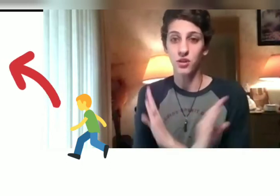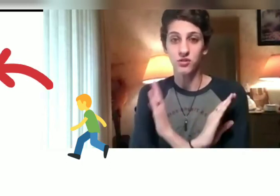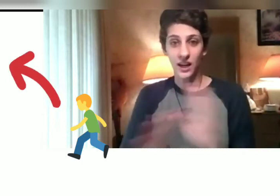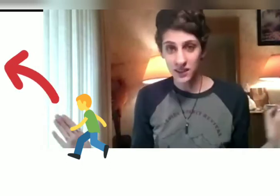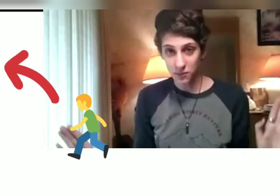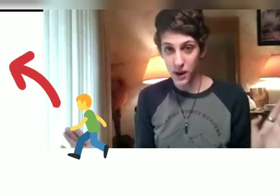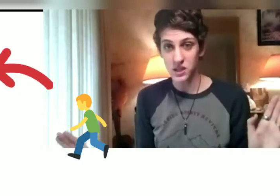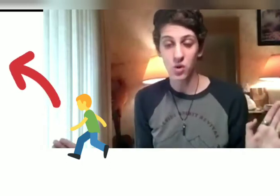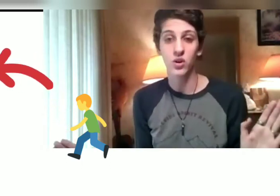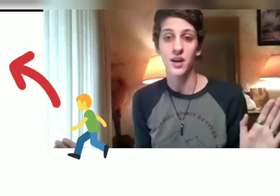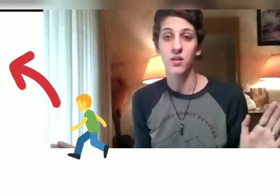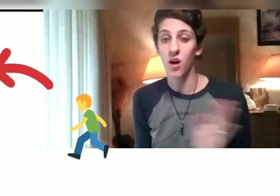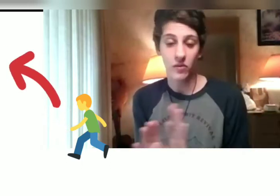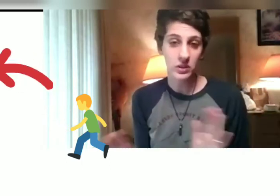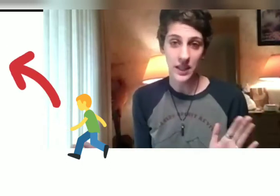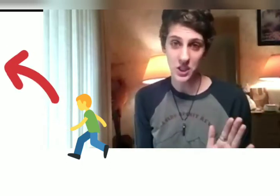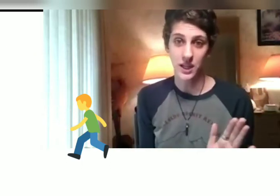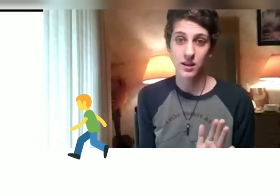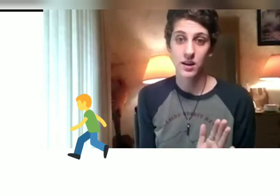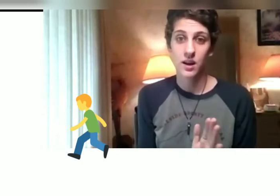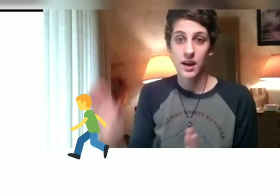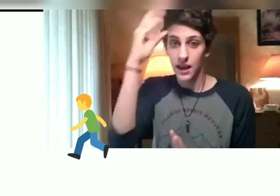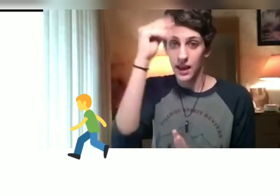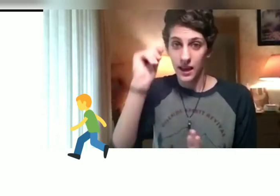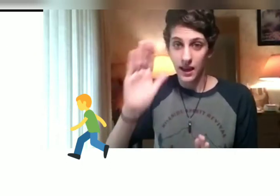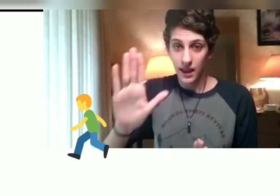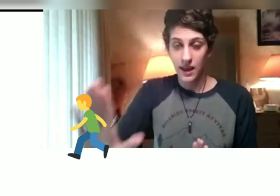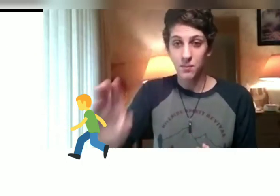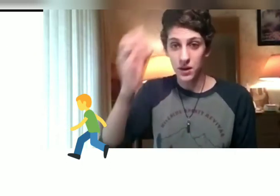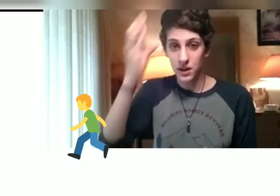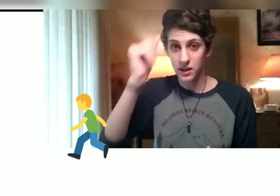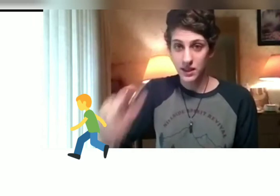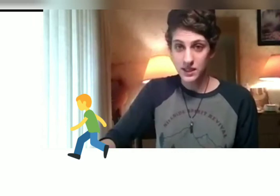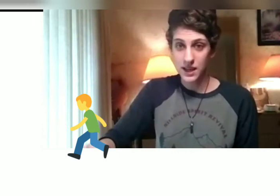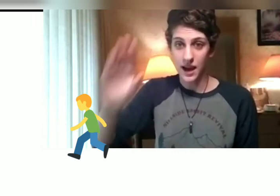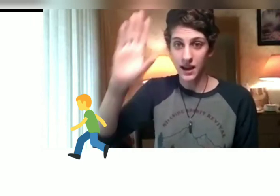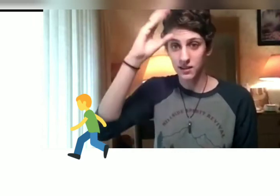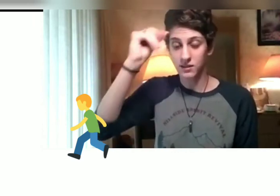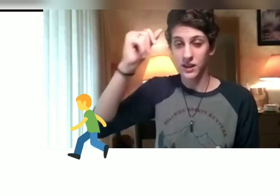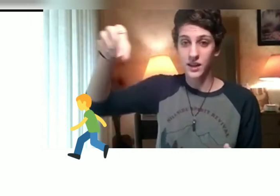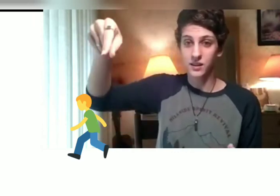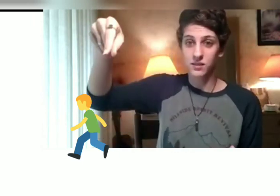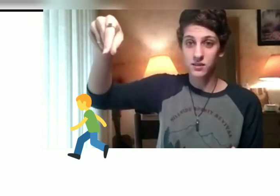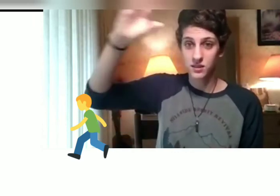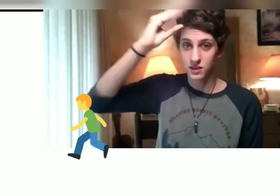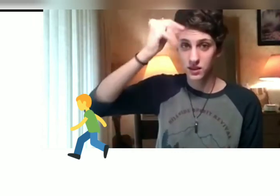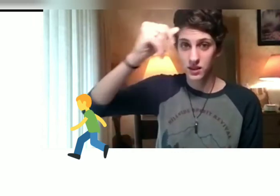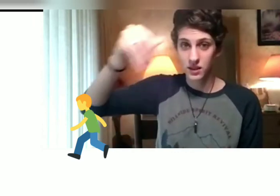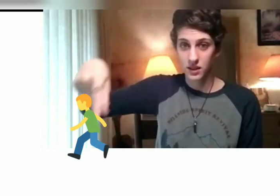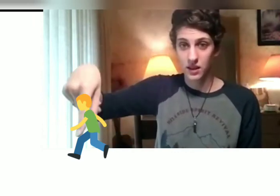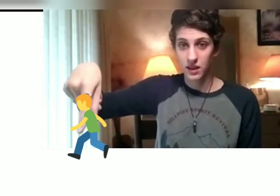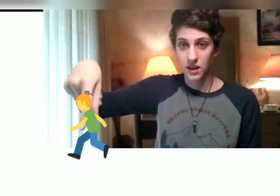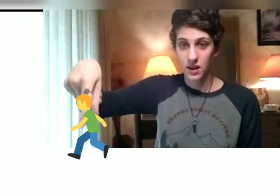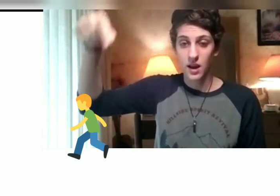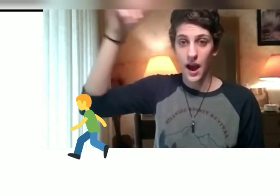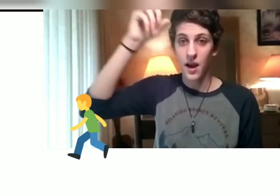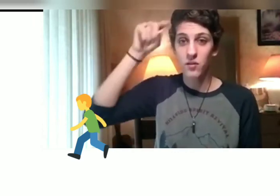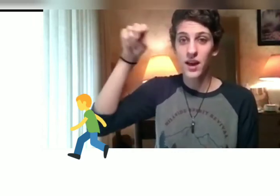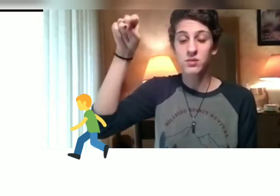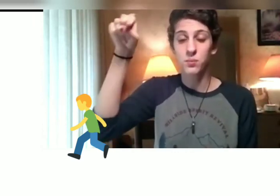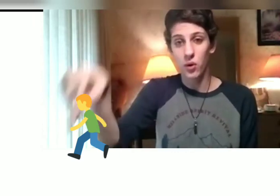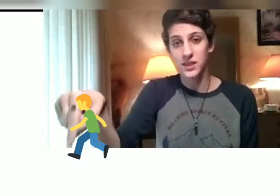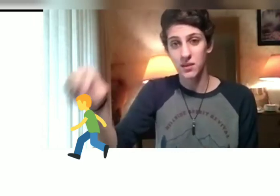the rest of my story or conversation, him, this guy right here,